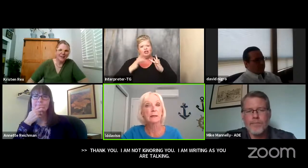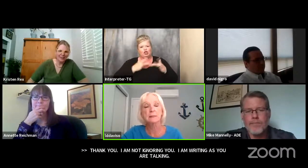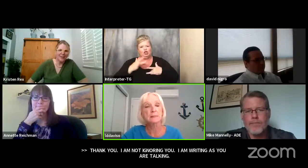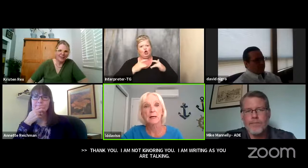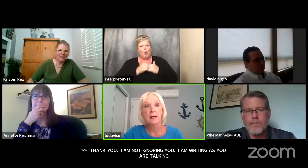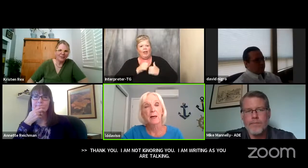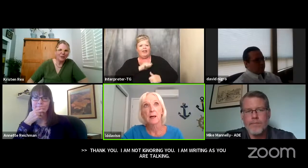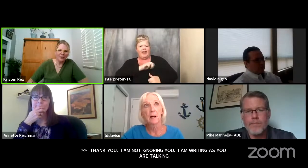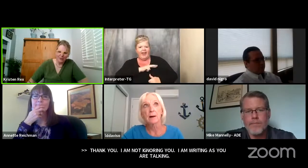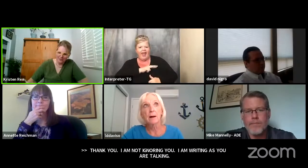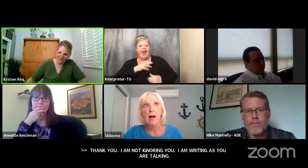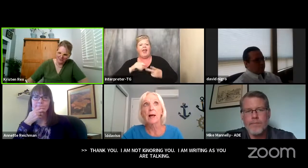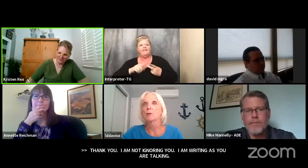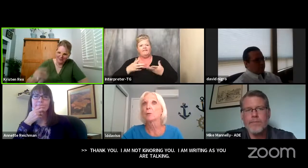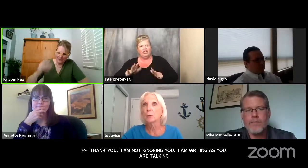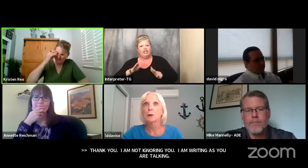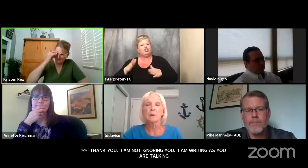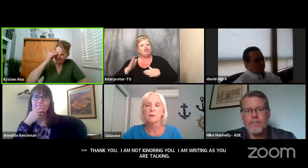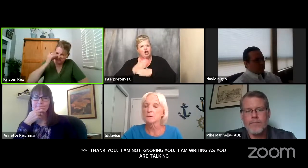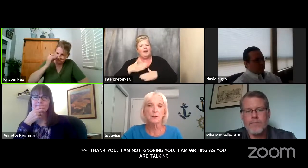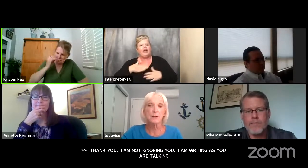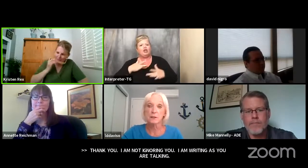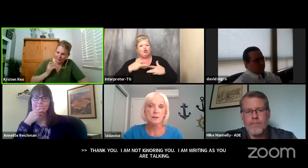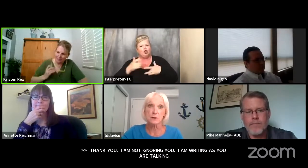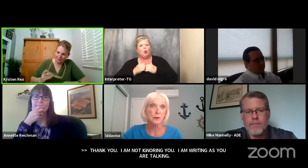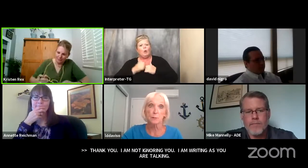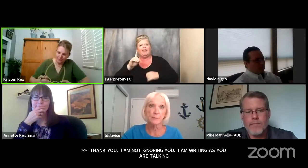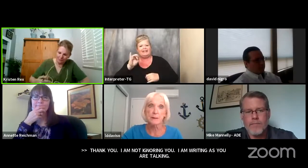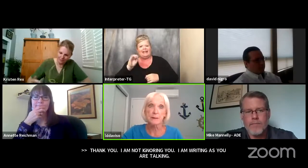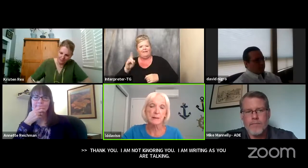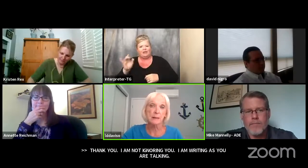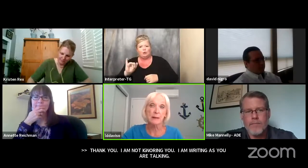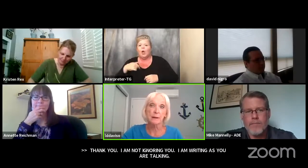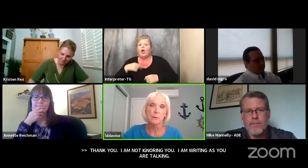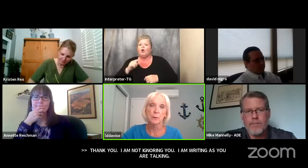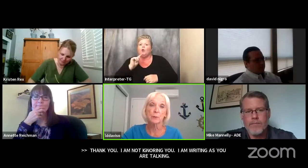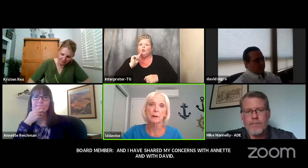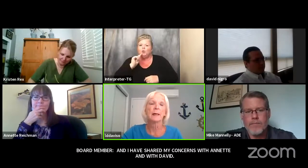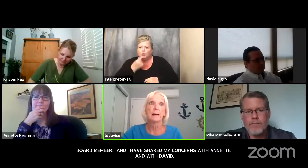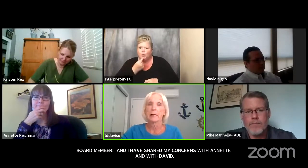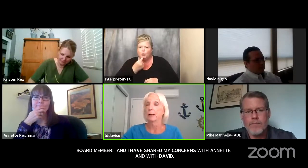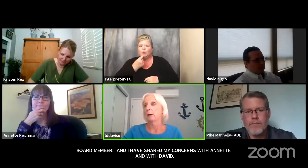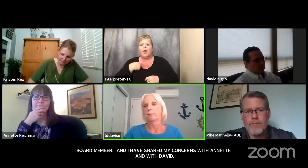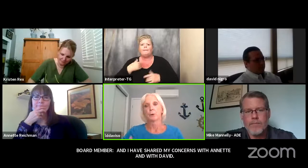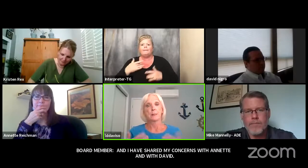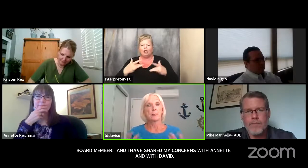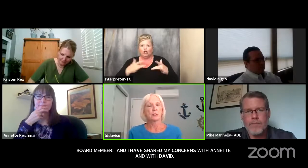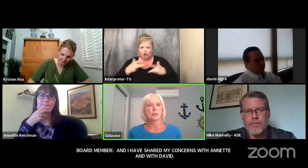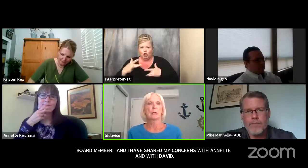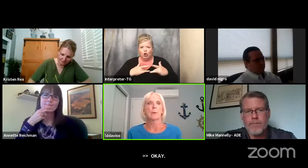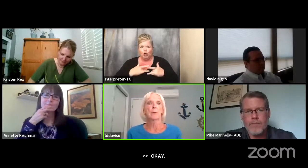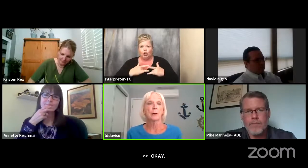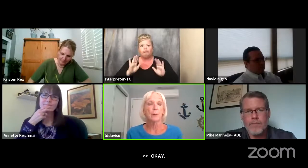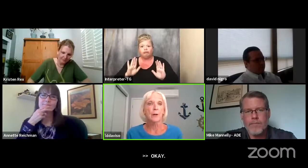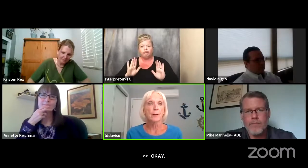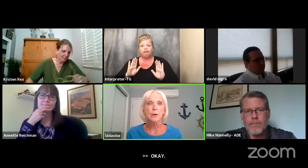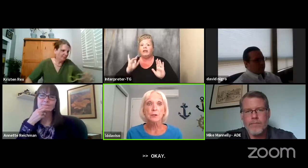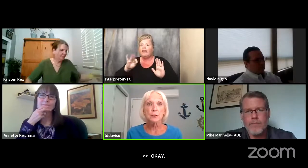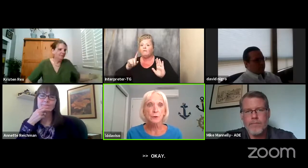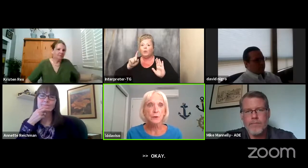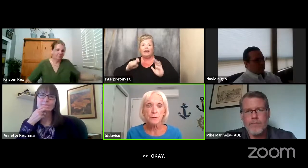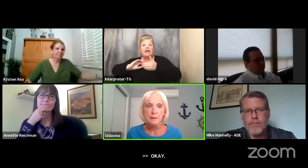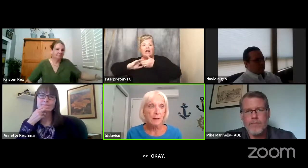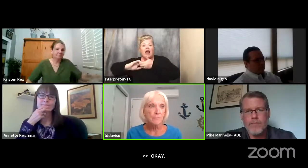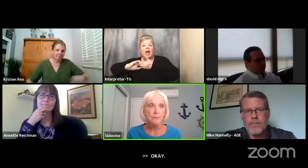with David. It's okay. I have a real serious concern with this, and I think we really, if we need to collaborate with